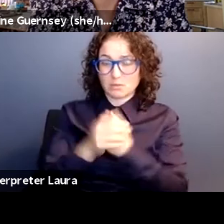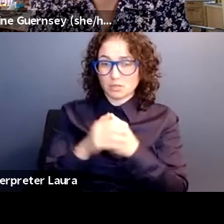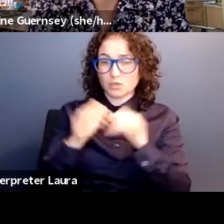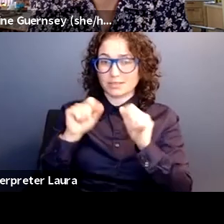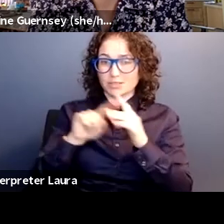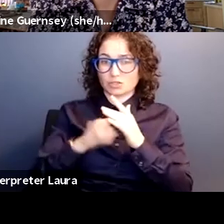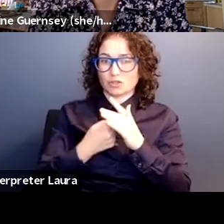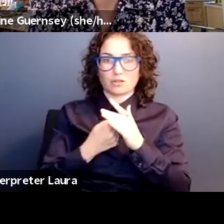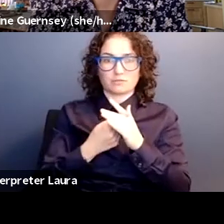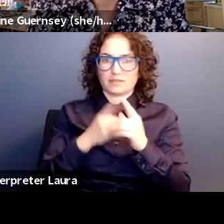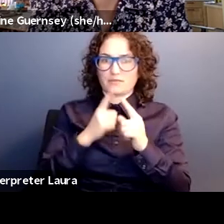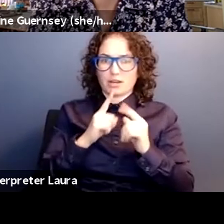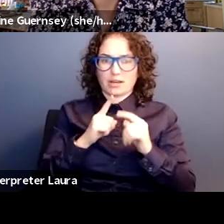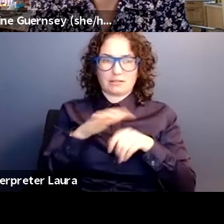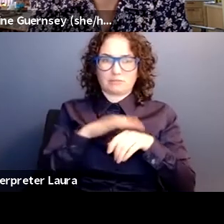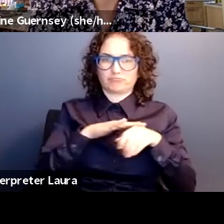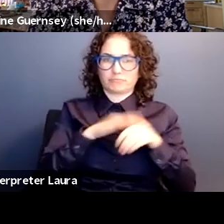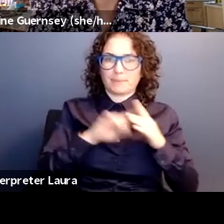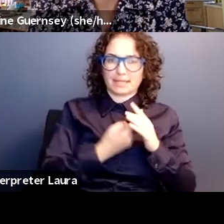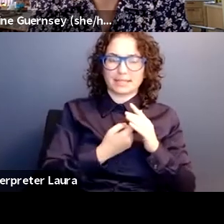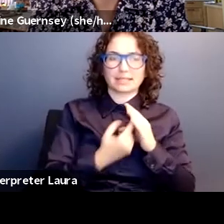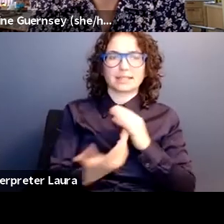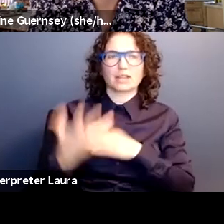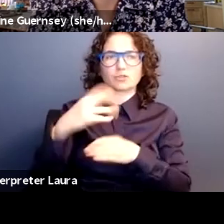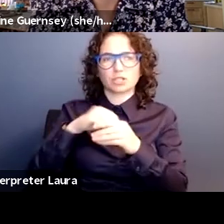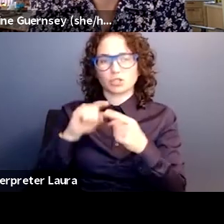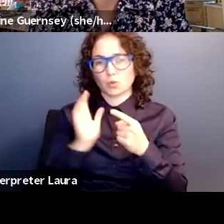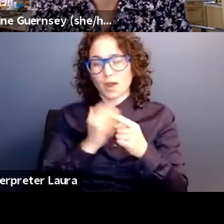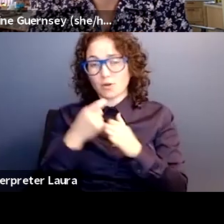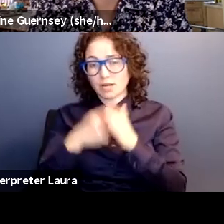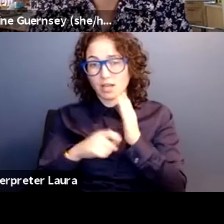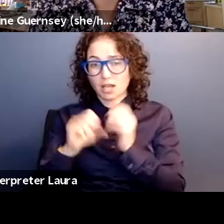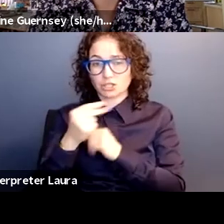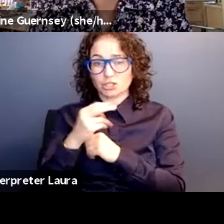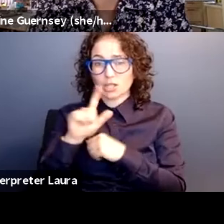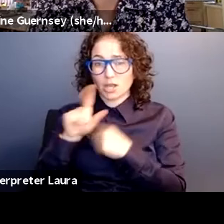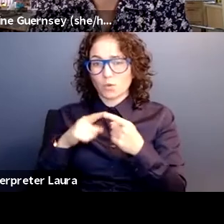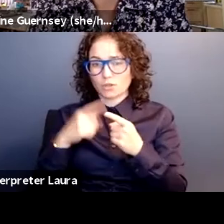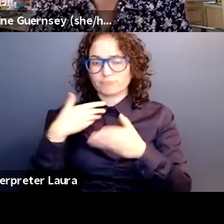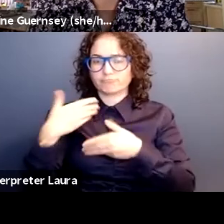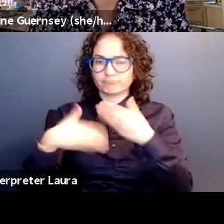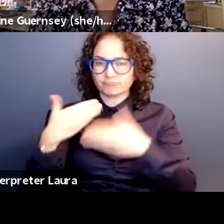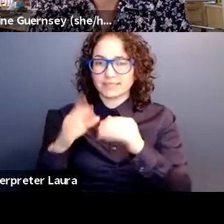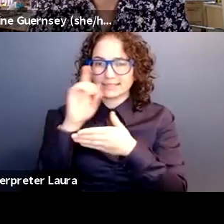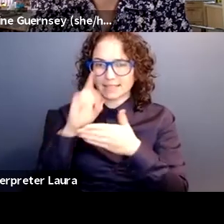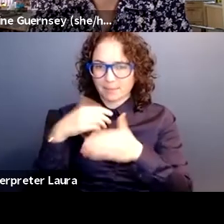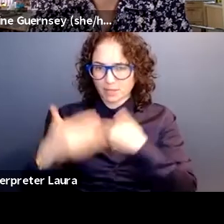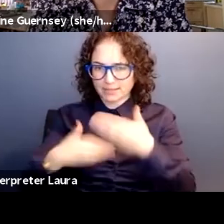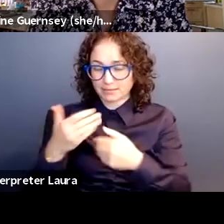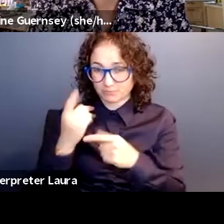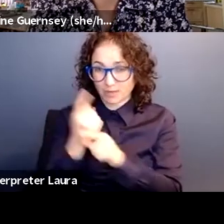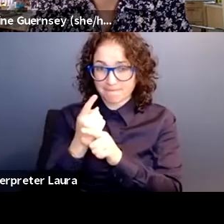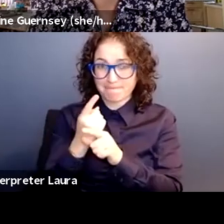from the beginning. And so that's integrated into, for example, our cost shells when you go through the design process,